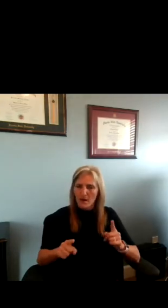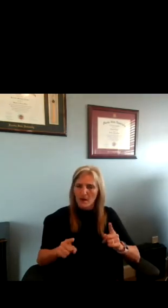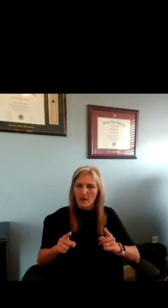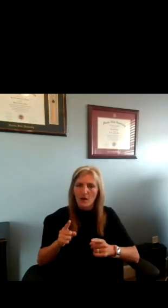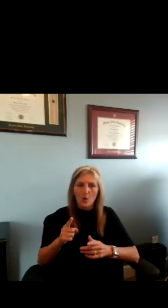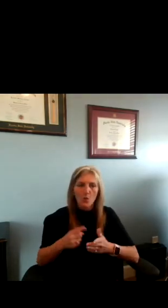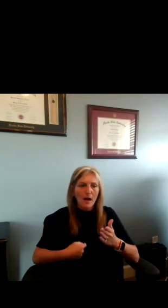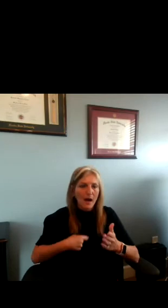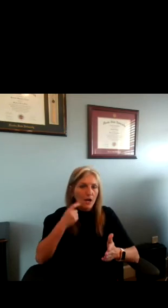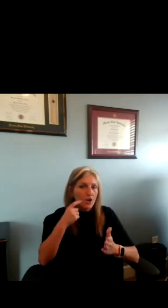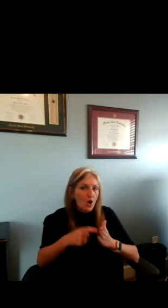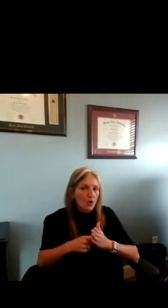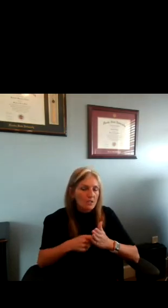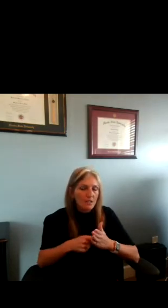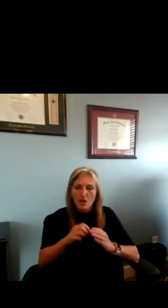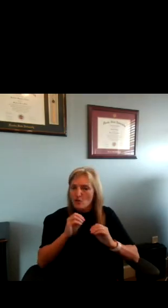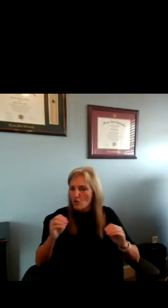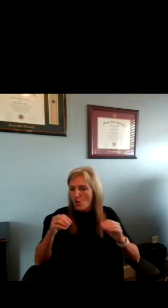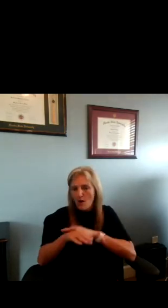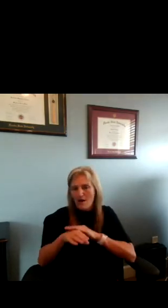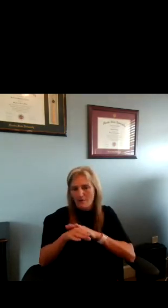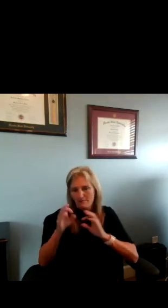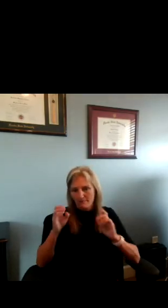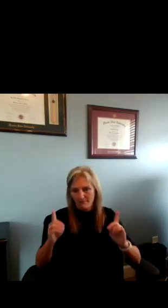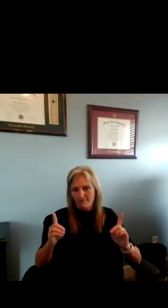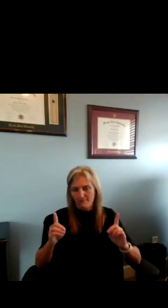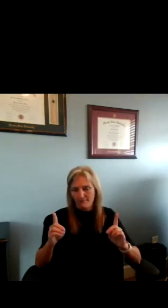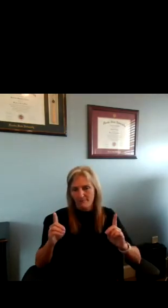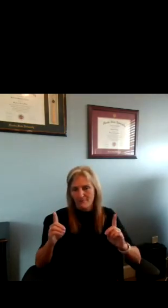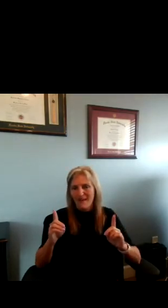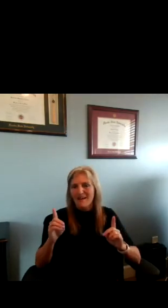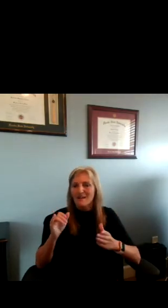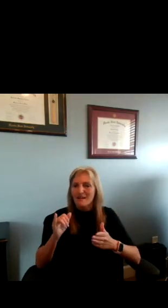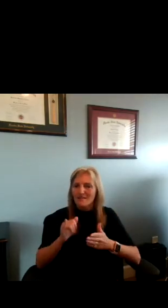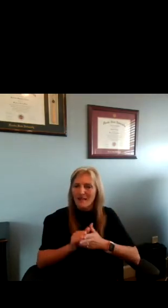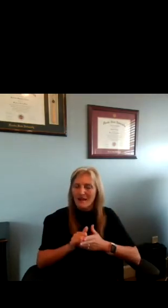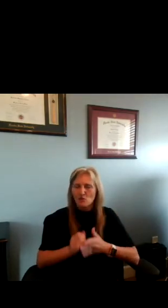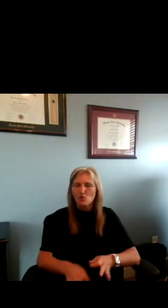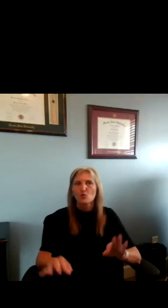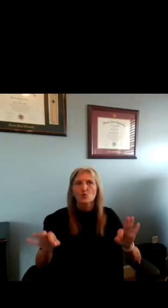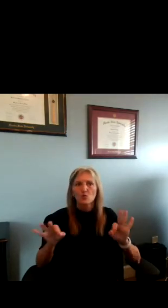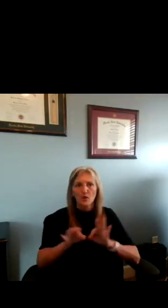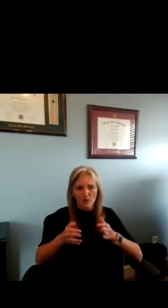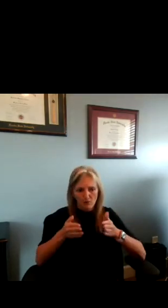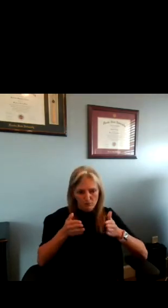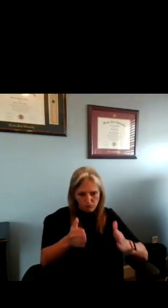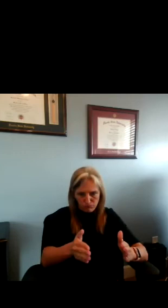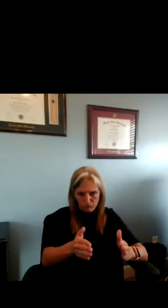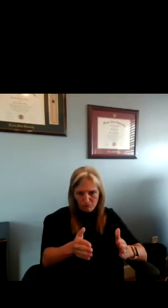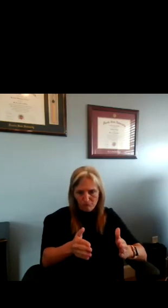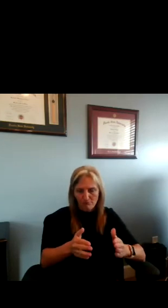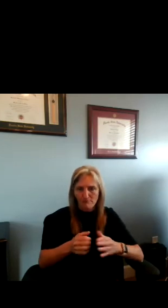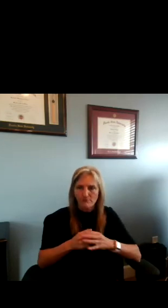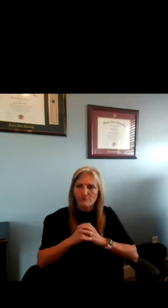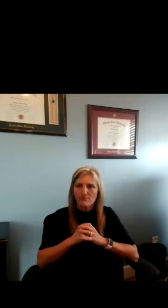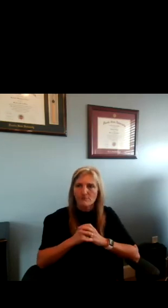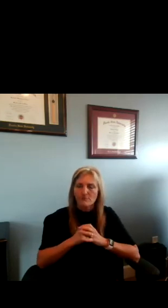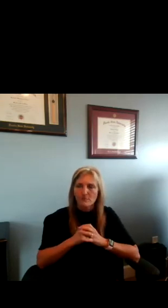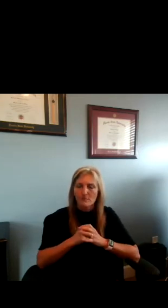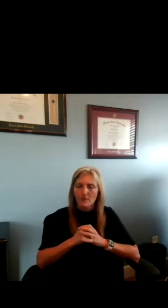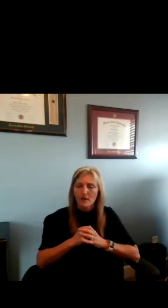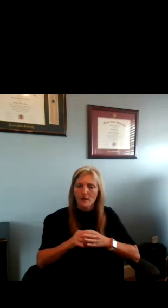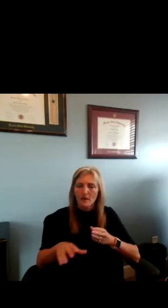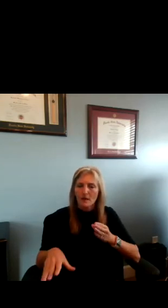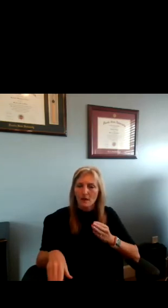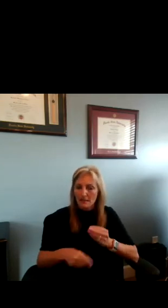to education, which I find to be one of those critical pathways. In addition to